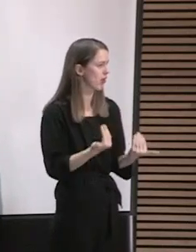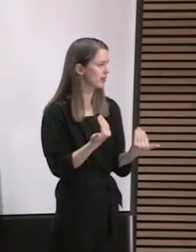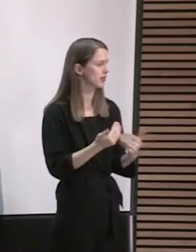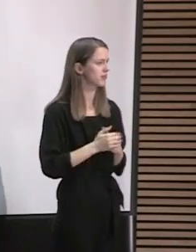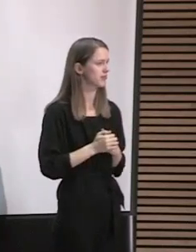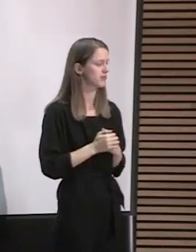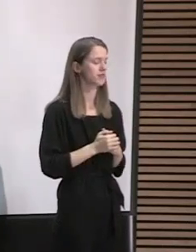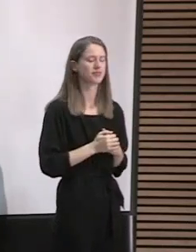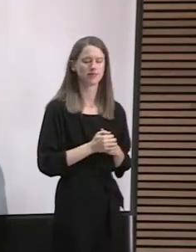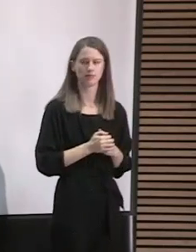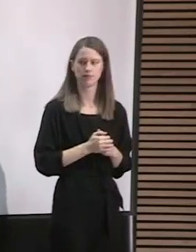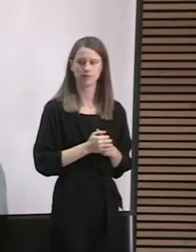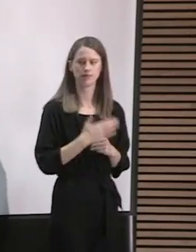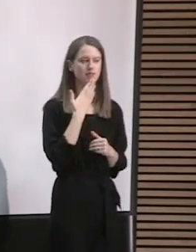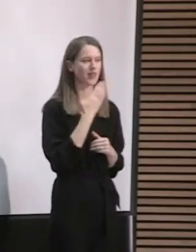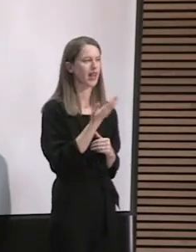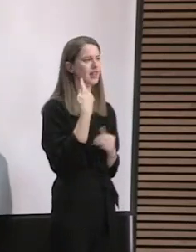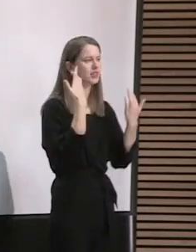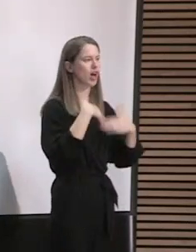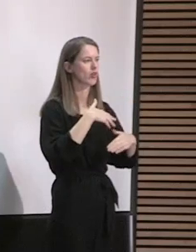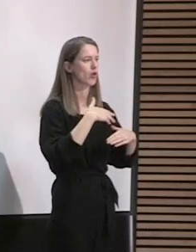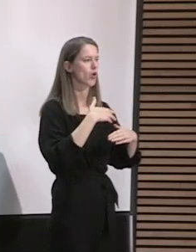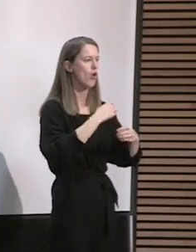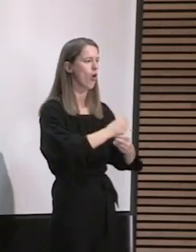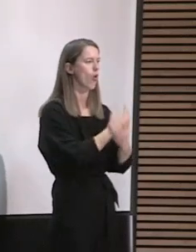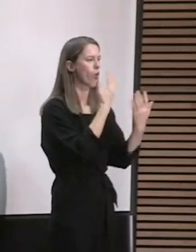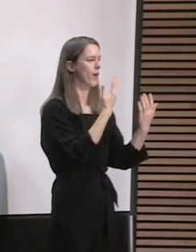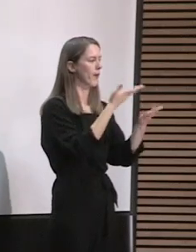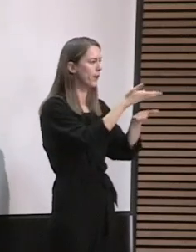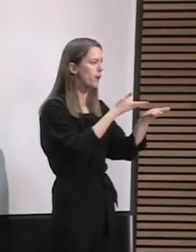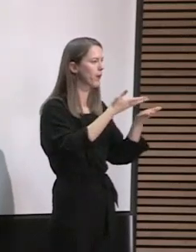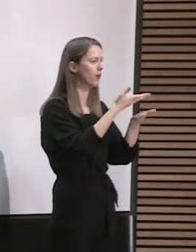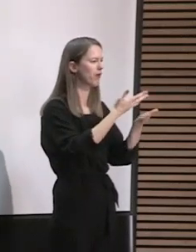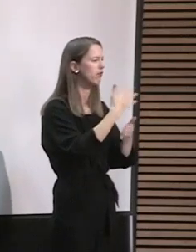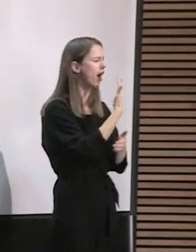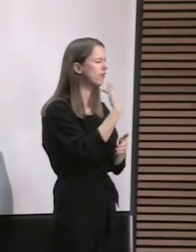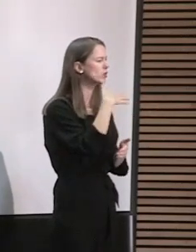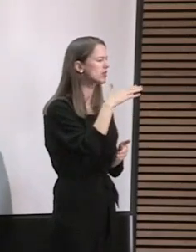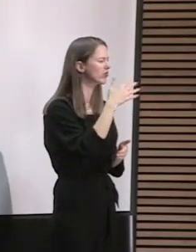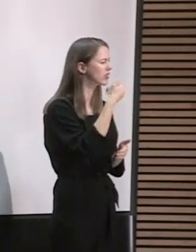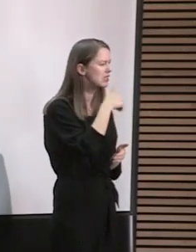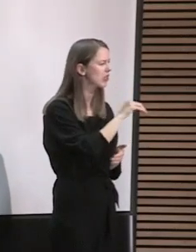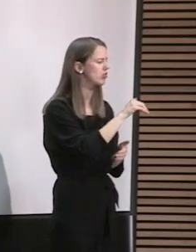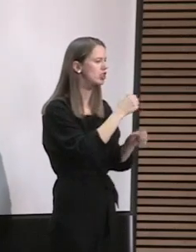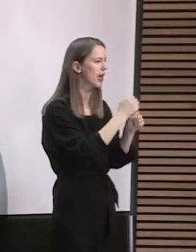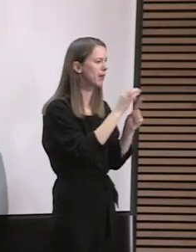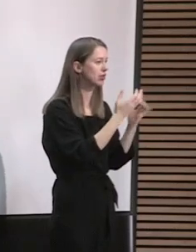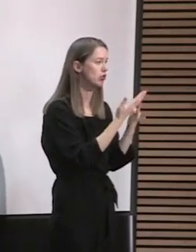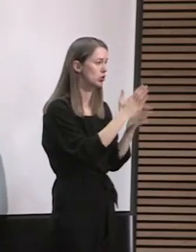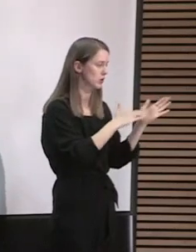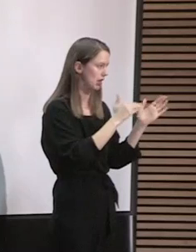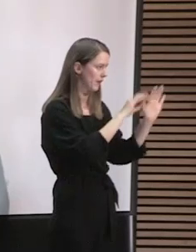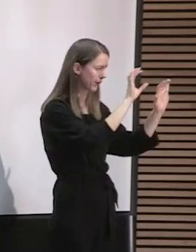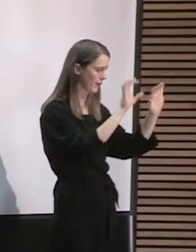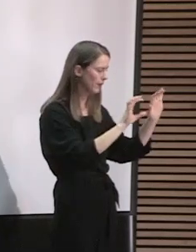thanks, Minister. So I was on a webinar last night with about 500 or 600 GPs from around the country and answering questions. There were